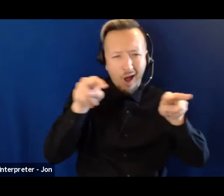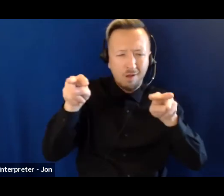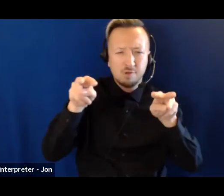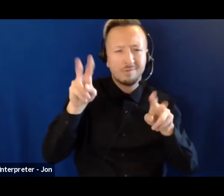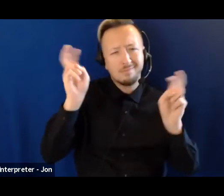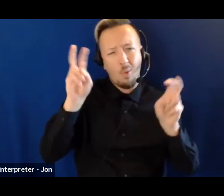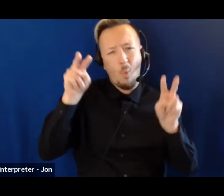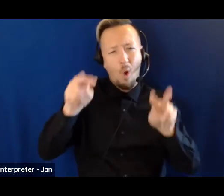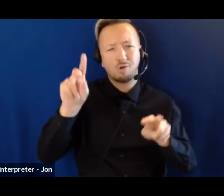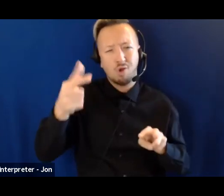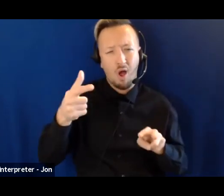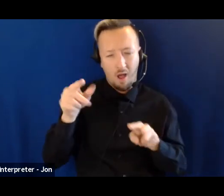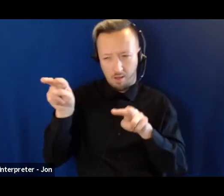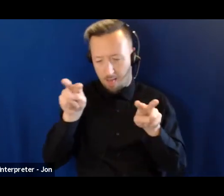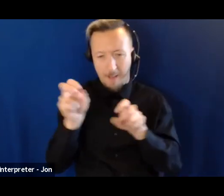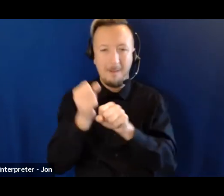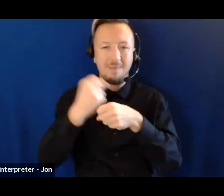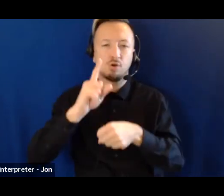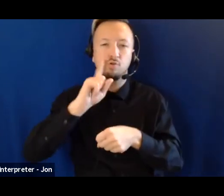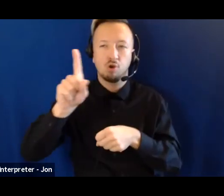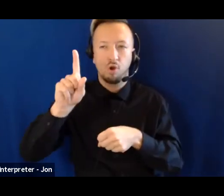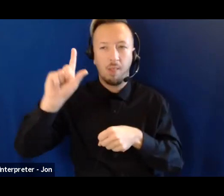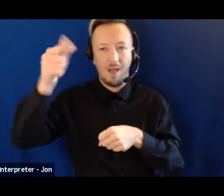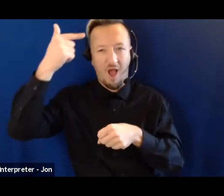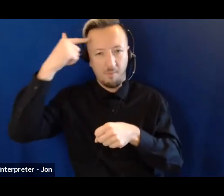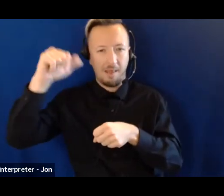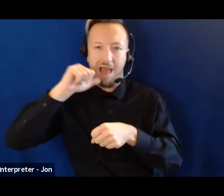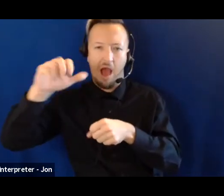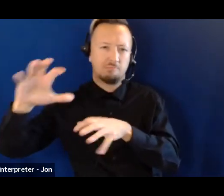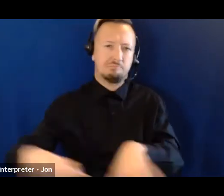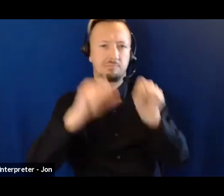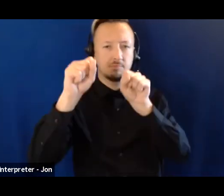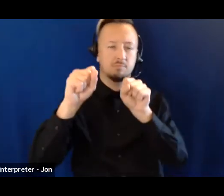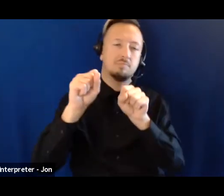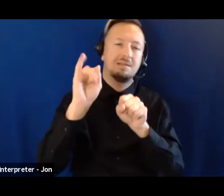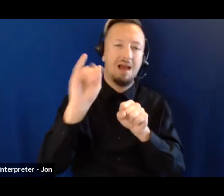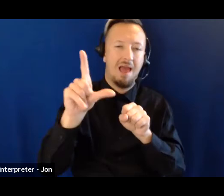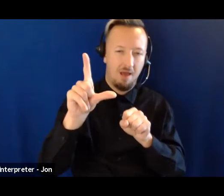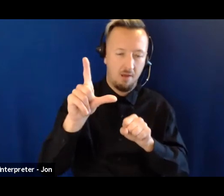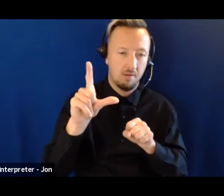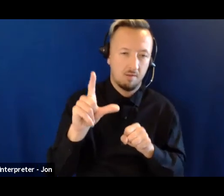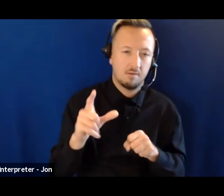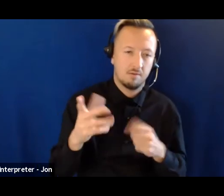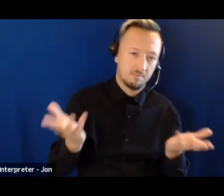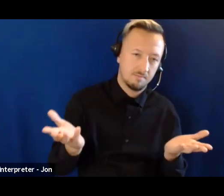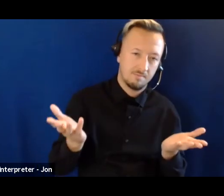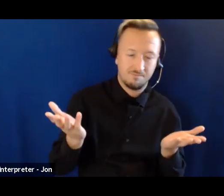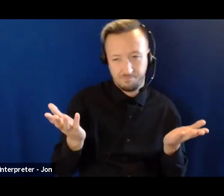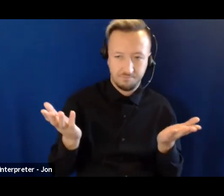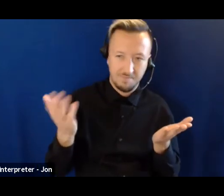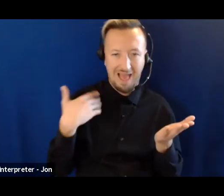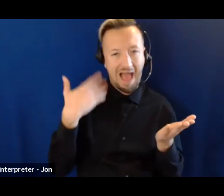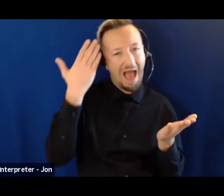that bureaucracy did not take over in independent living. But yeah, I don't know of